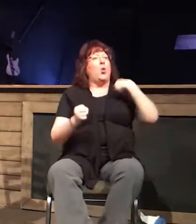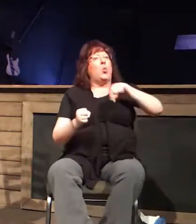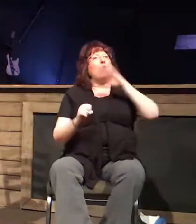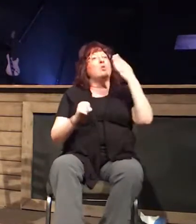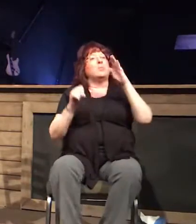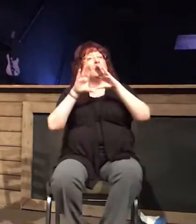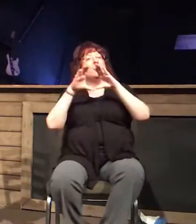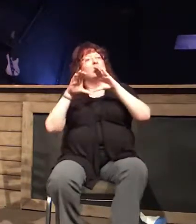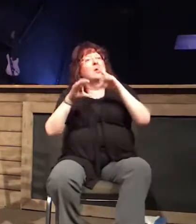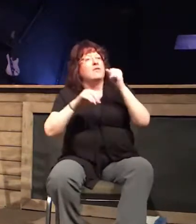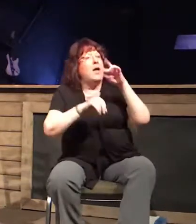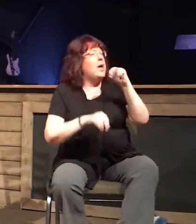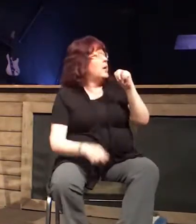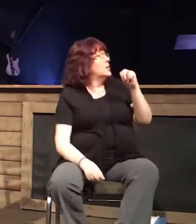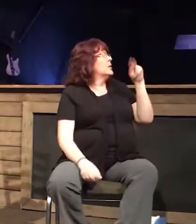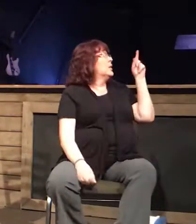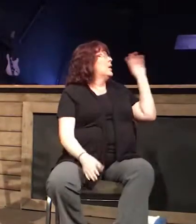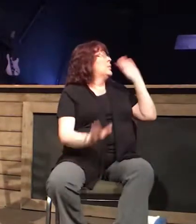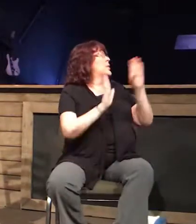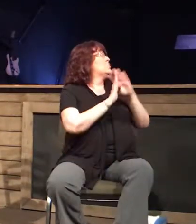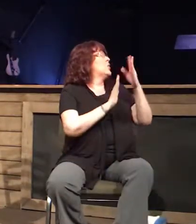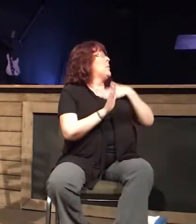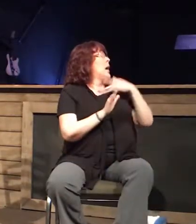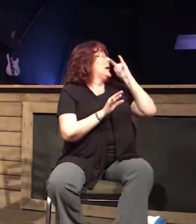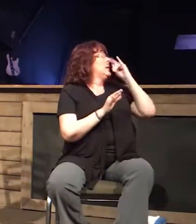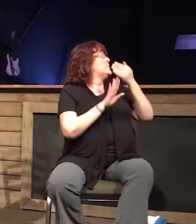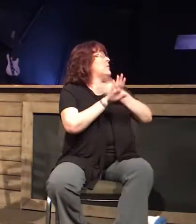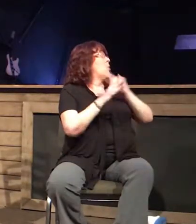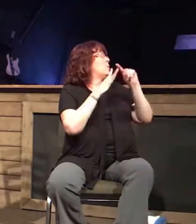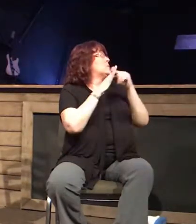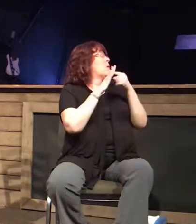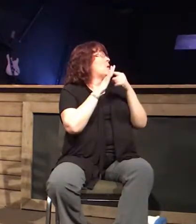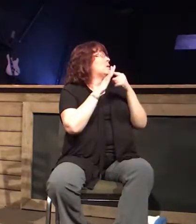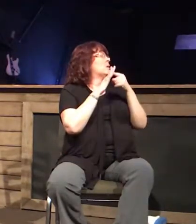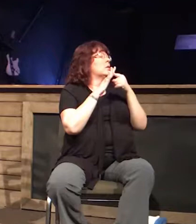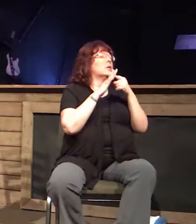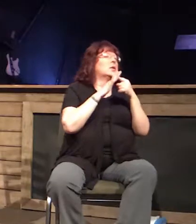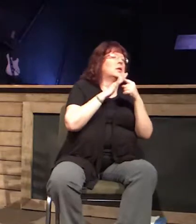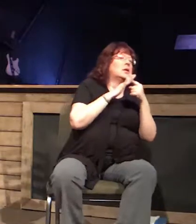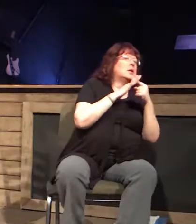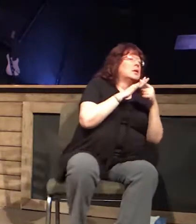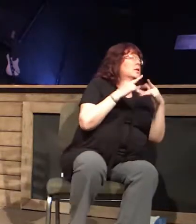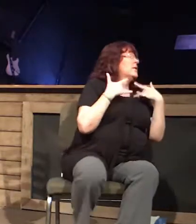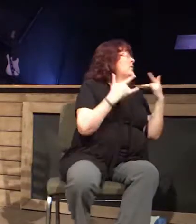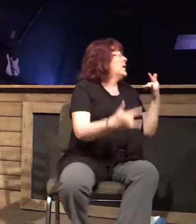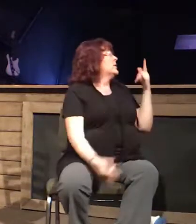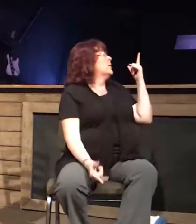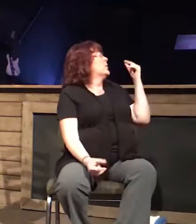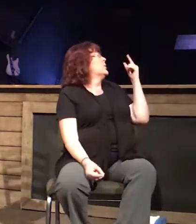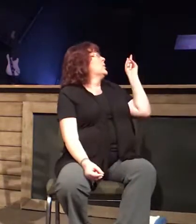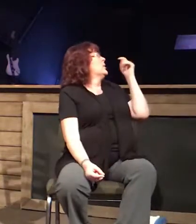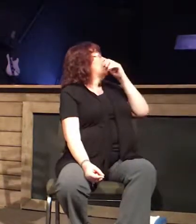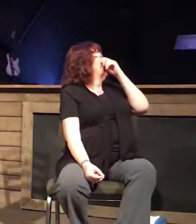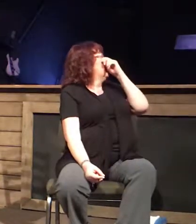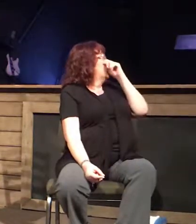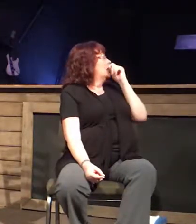blue van. That's where we were staging. And here's a picture of my kids before we started the event. That's what we were doing right there. All right,